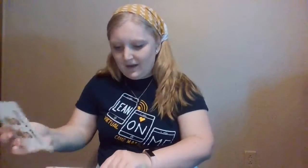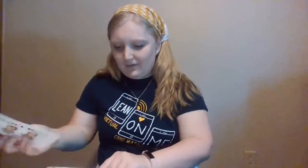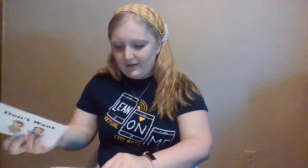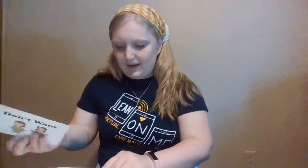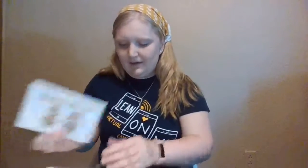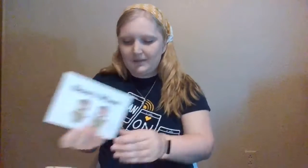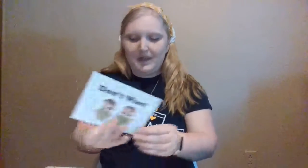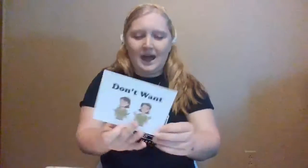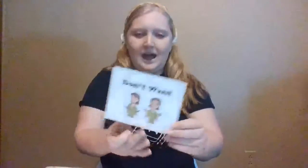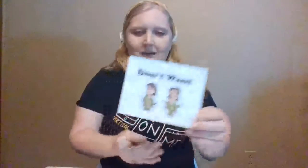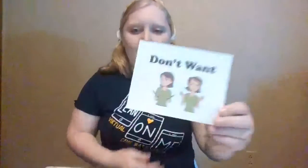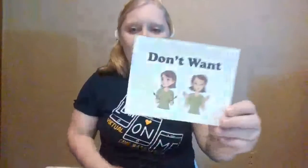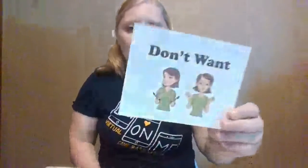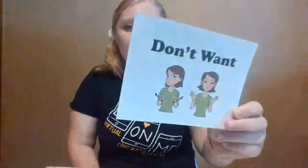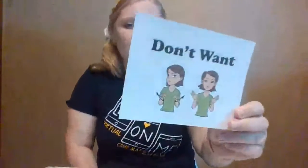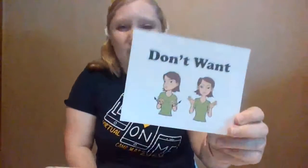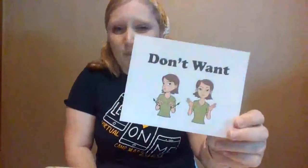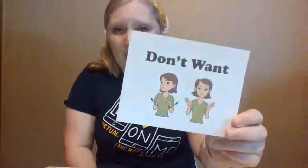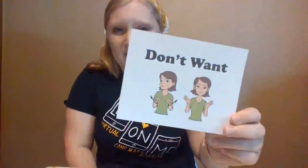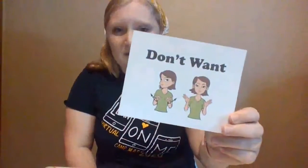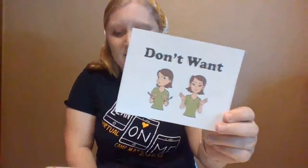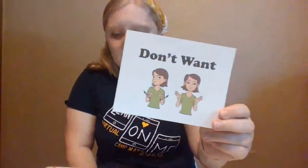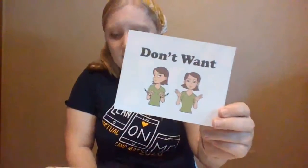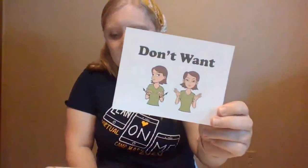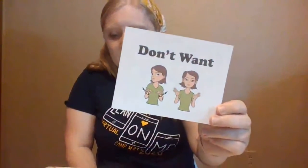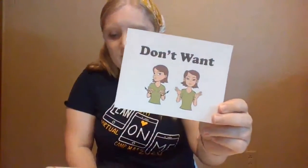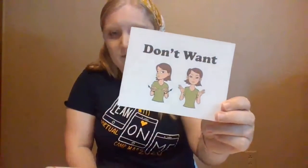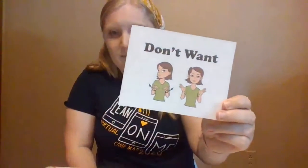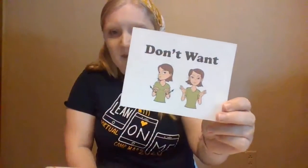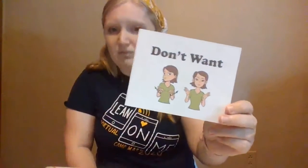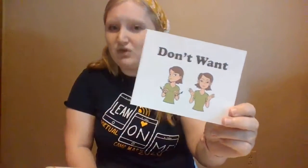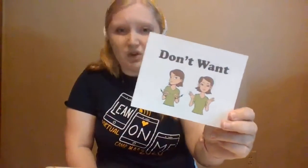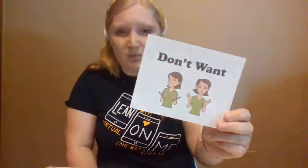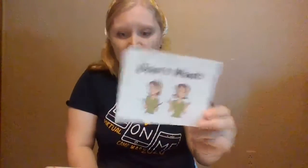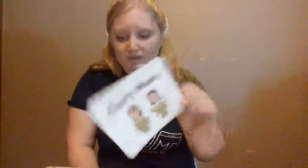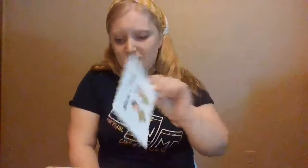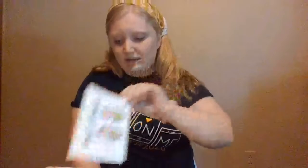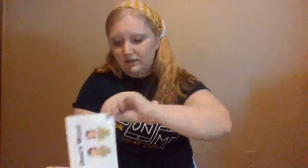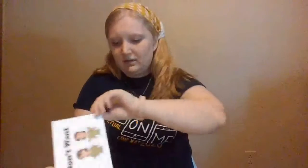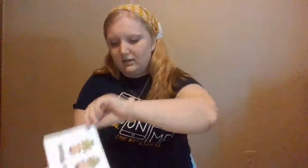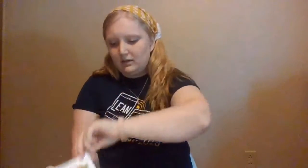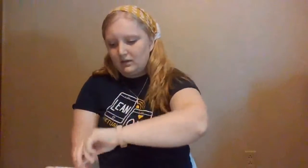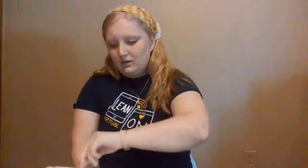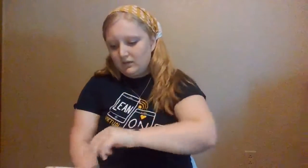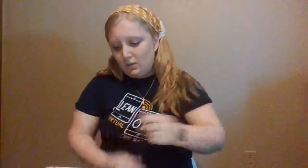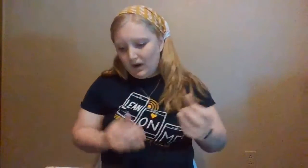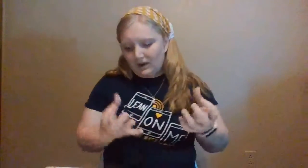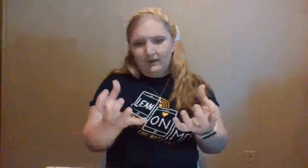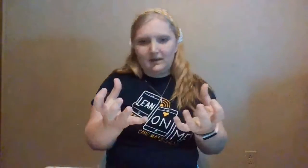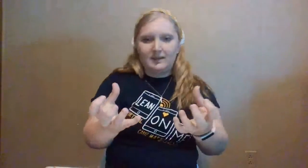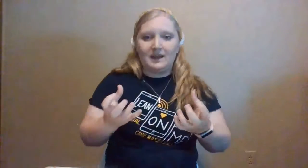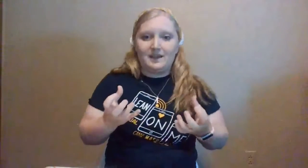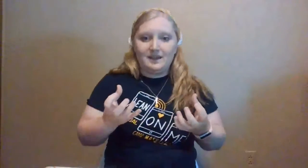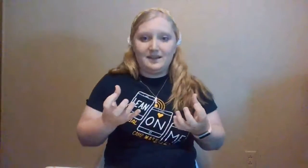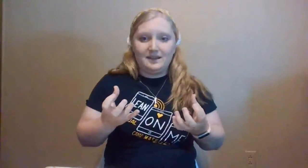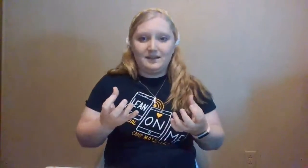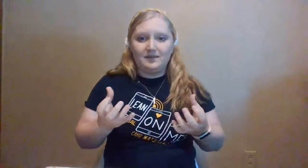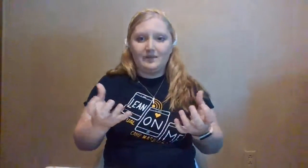So next we have don't want. So something you don't want. So want is like this